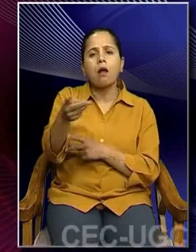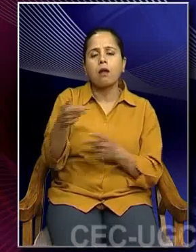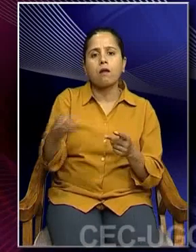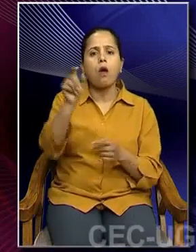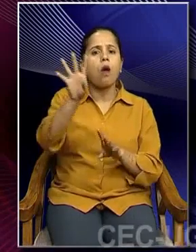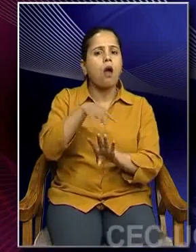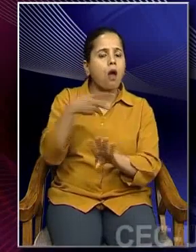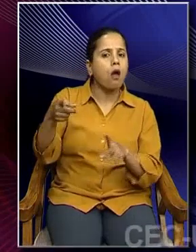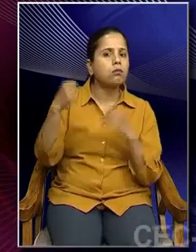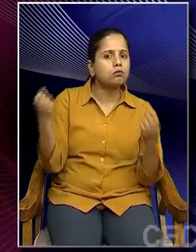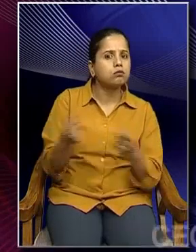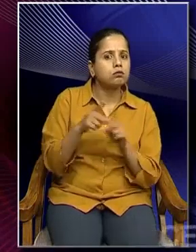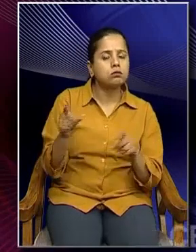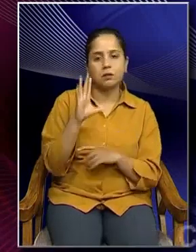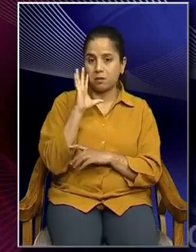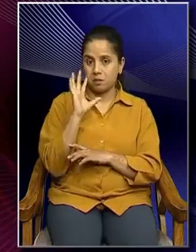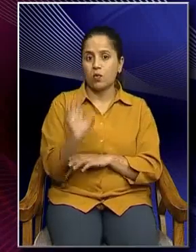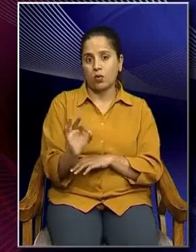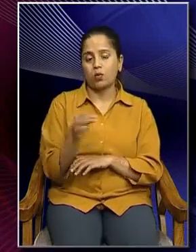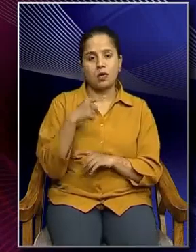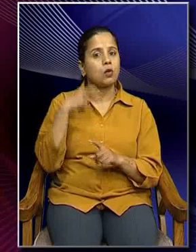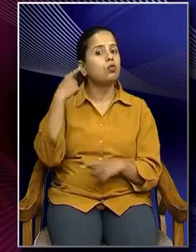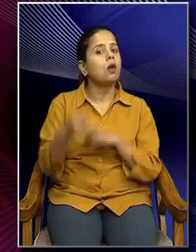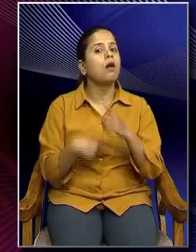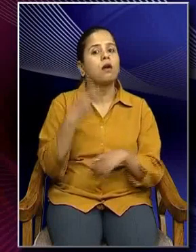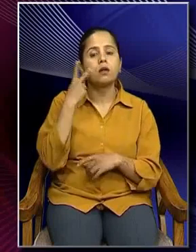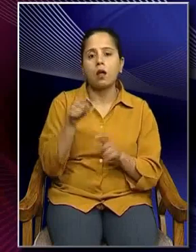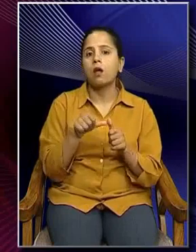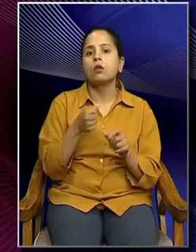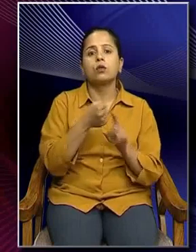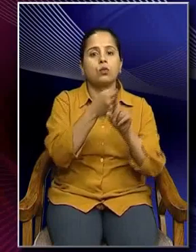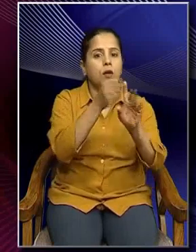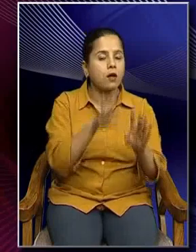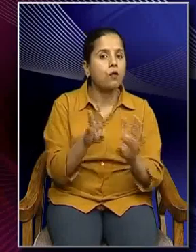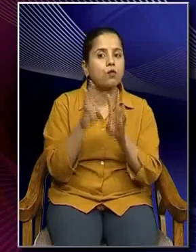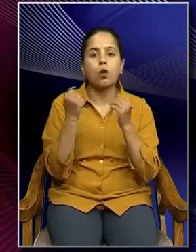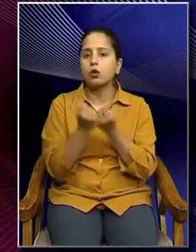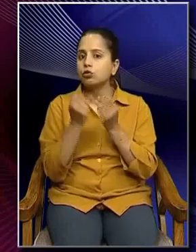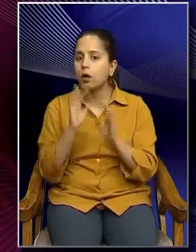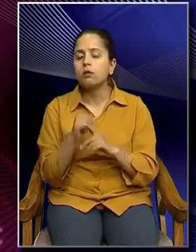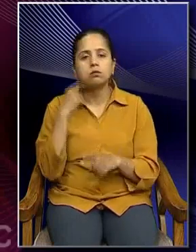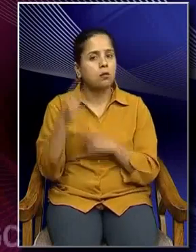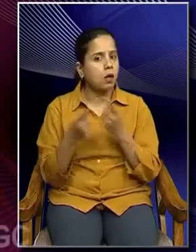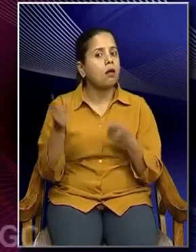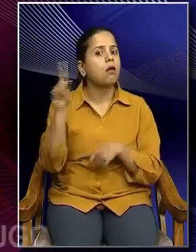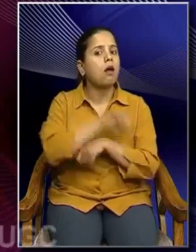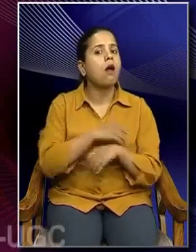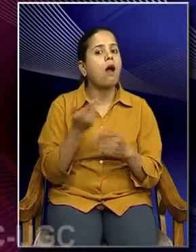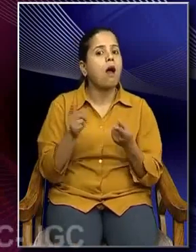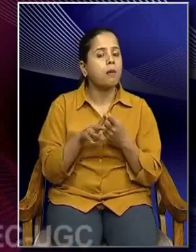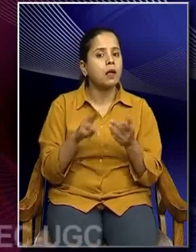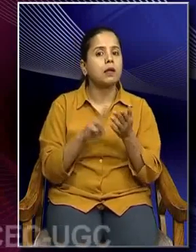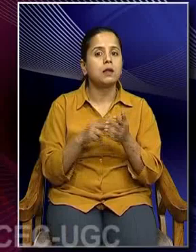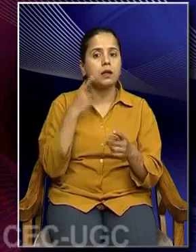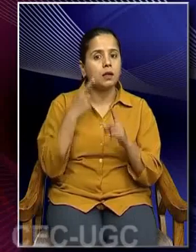agenda and action is important. So there is regular, advocacy, regular workshops which are being conducted by Niti